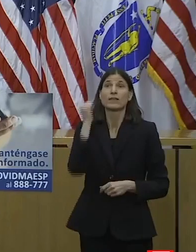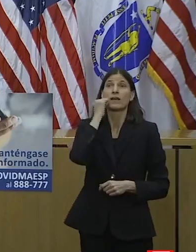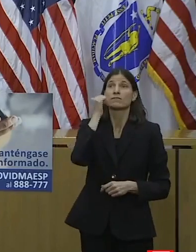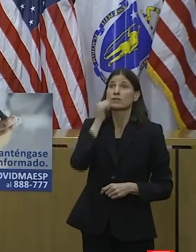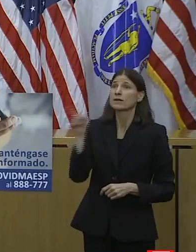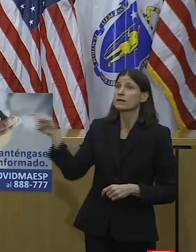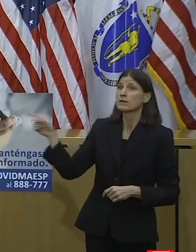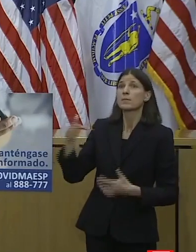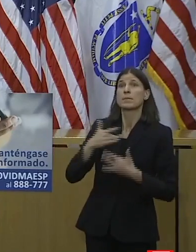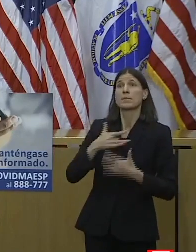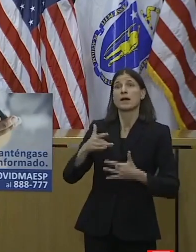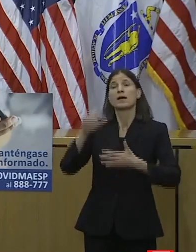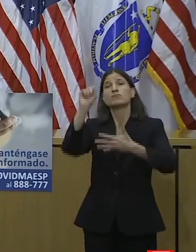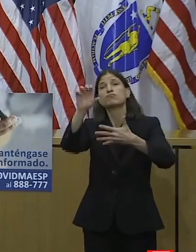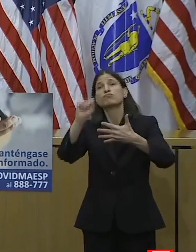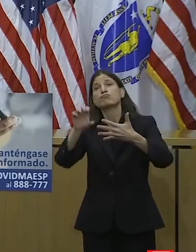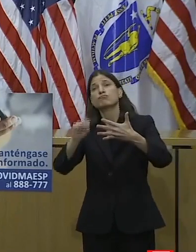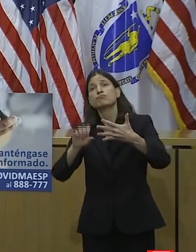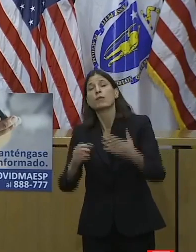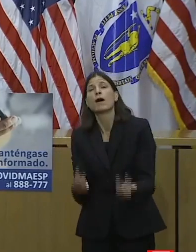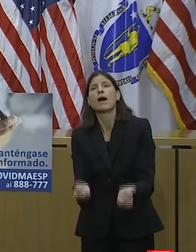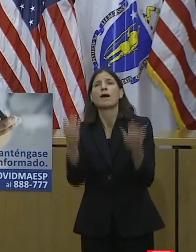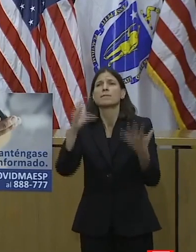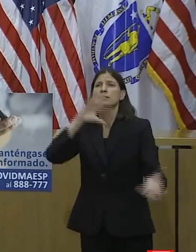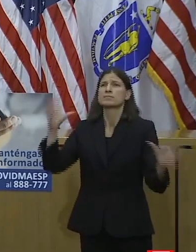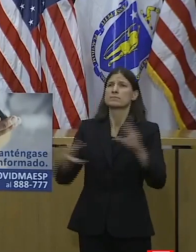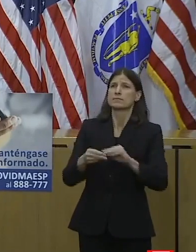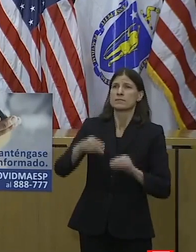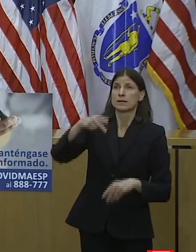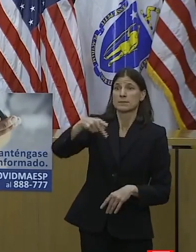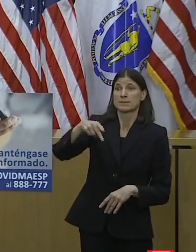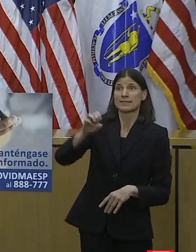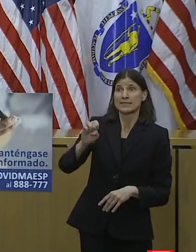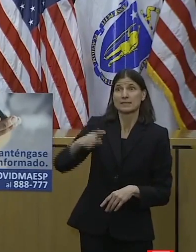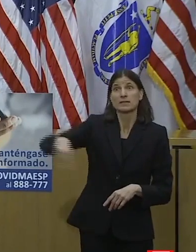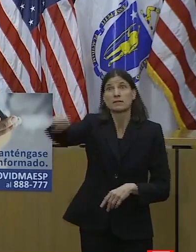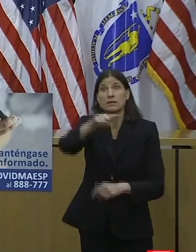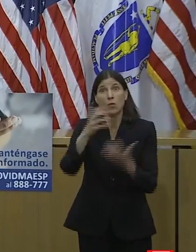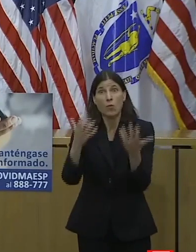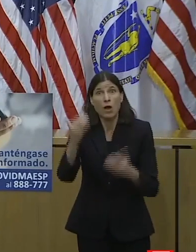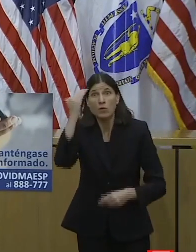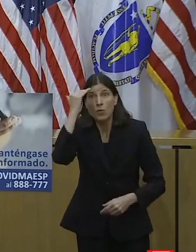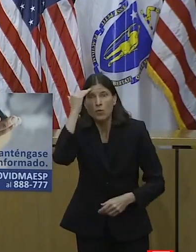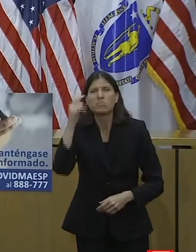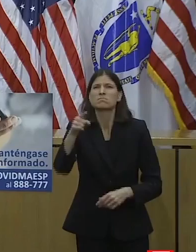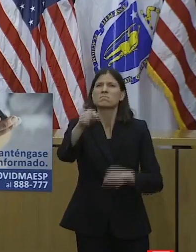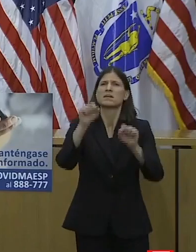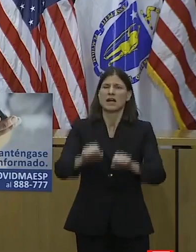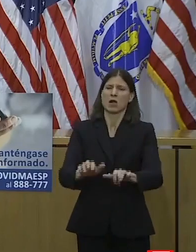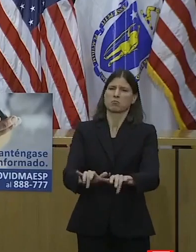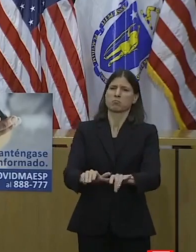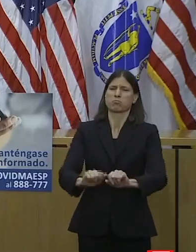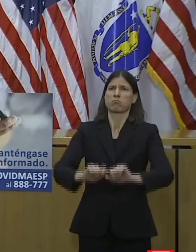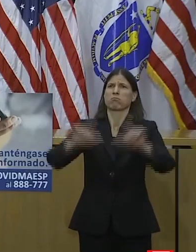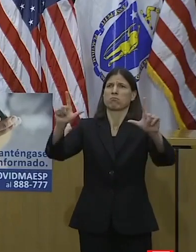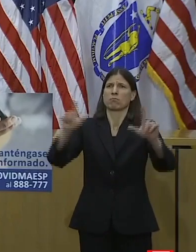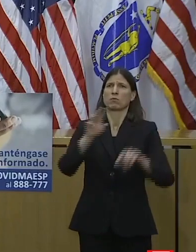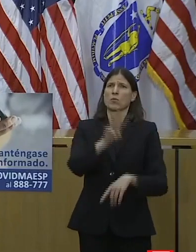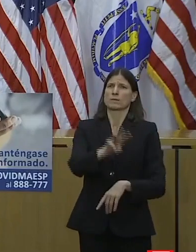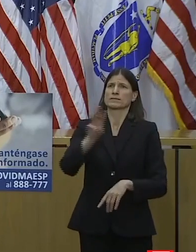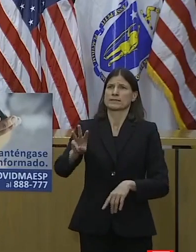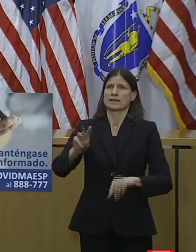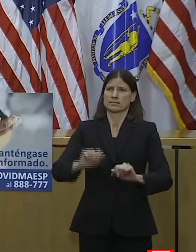mass.gov/COVID-19. For several weeks now, you've heard us talk about the work that's been done with the Command Center and our